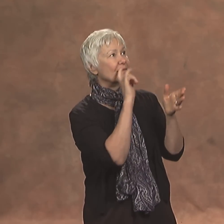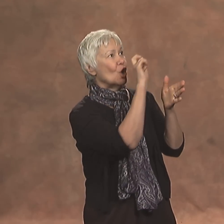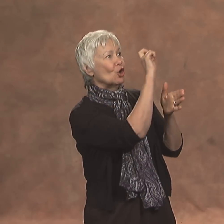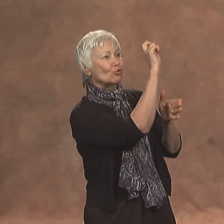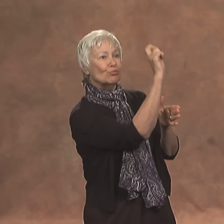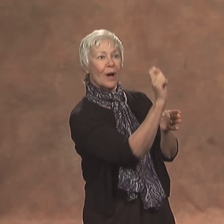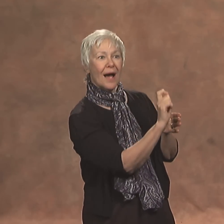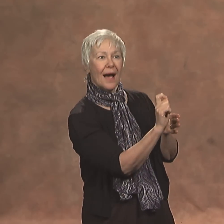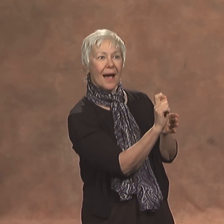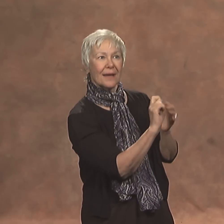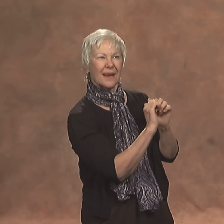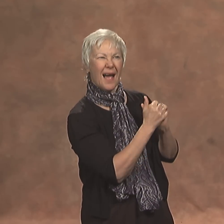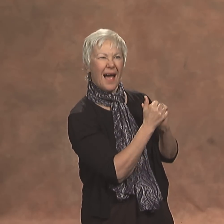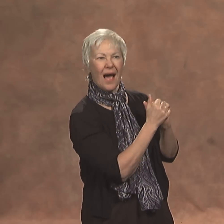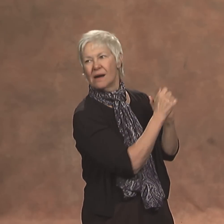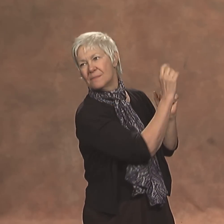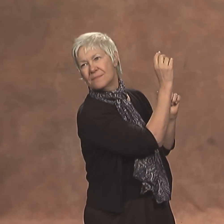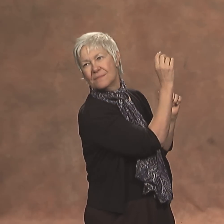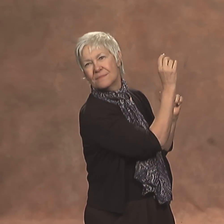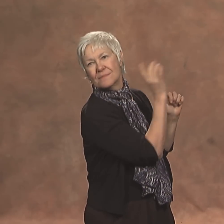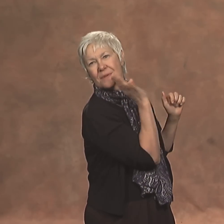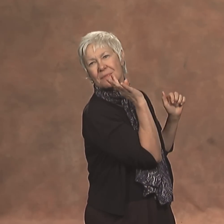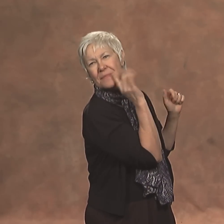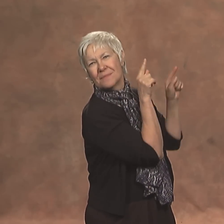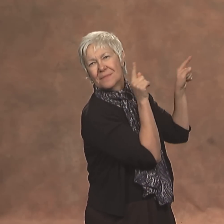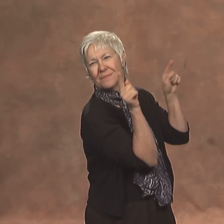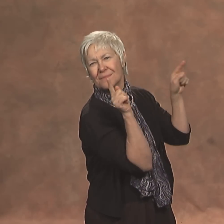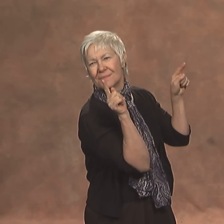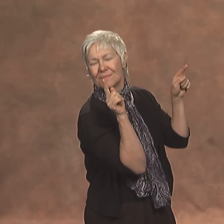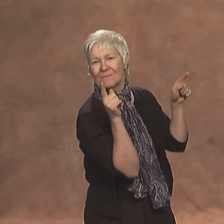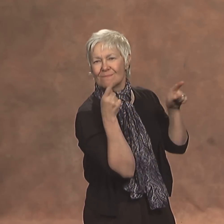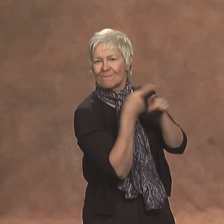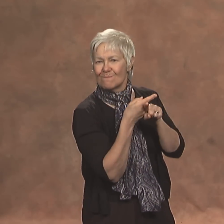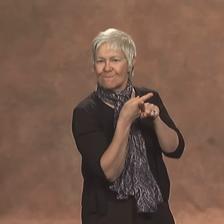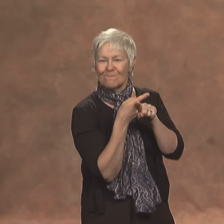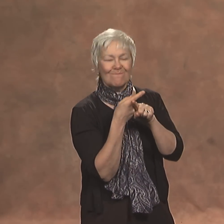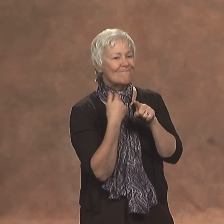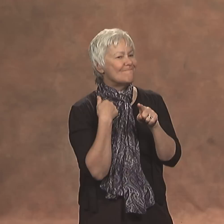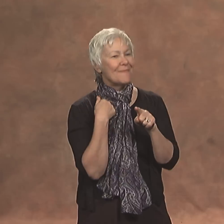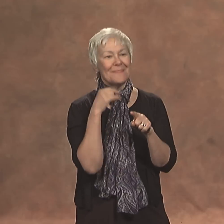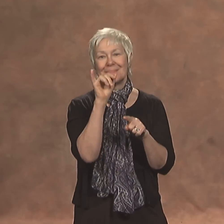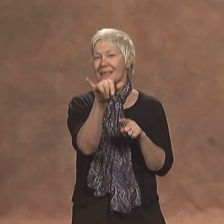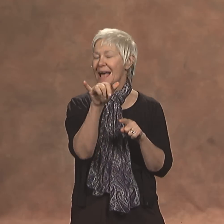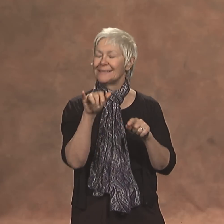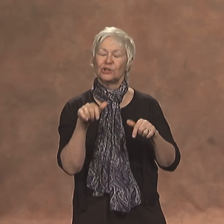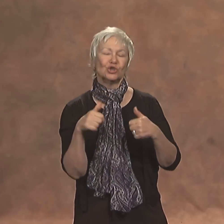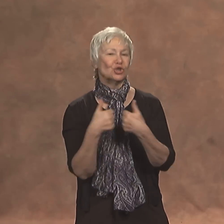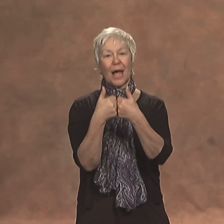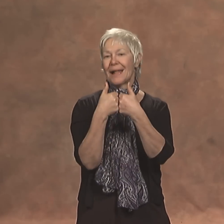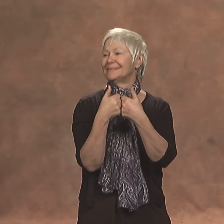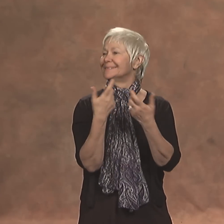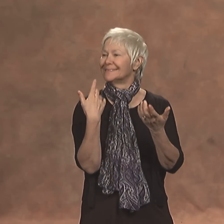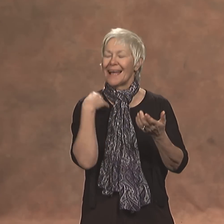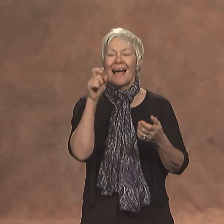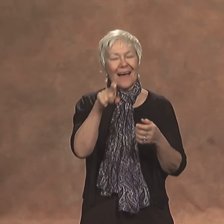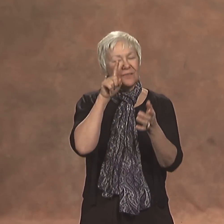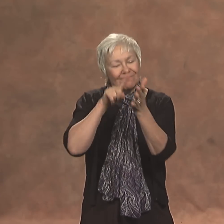messages close to the mouth so that the students can actually rely on your speech while you're presenting the information. That certainly